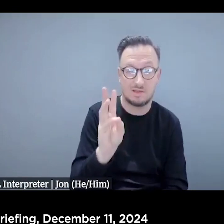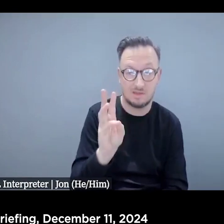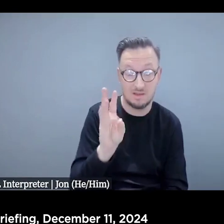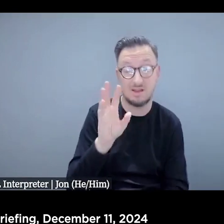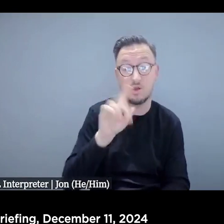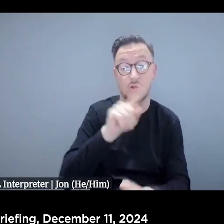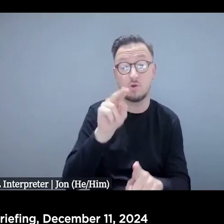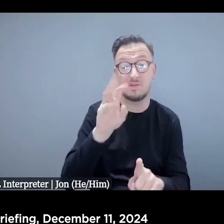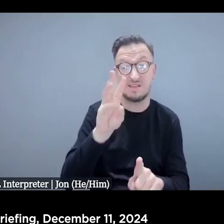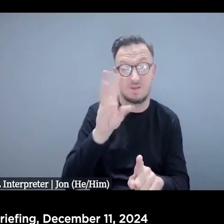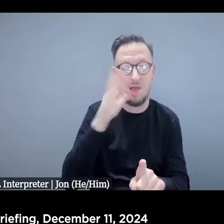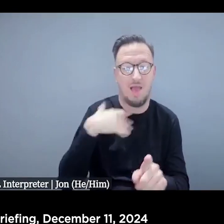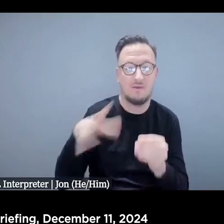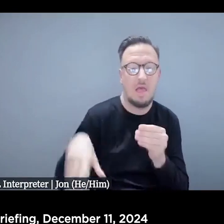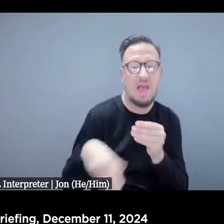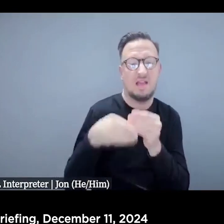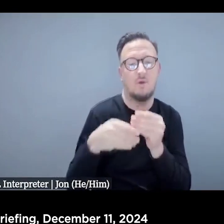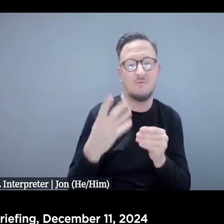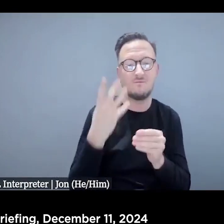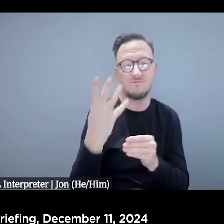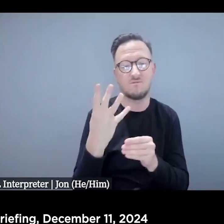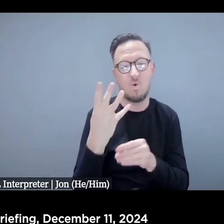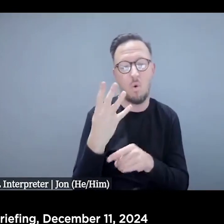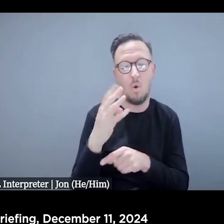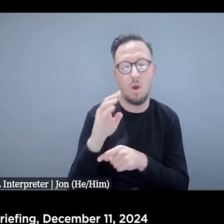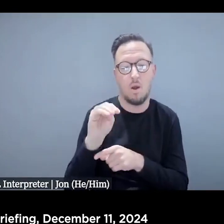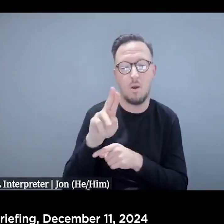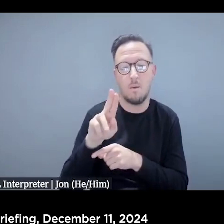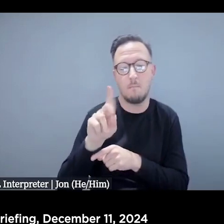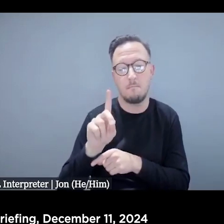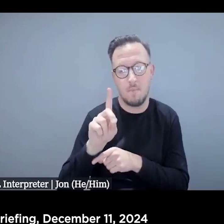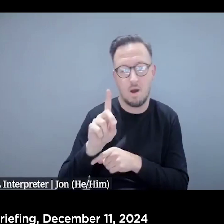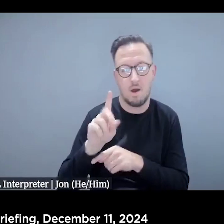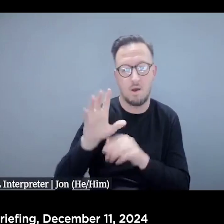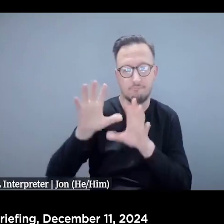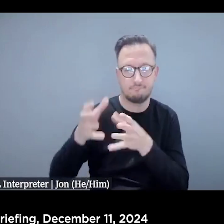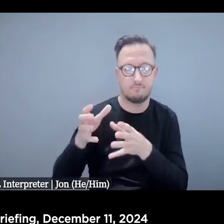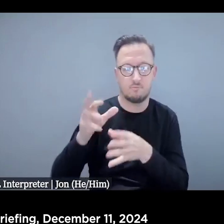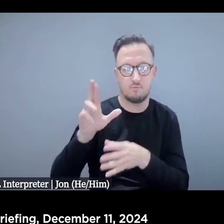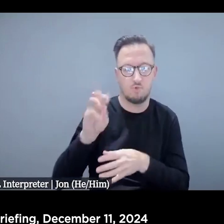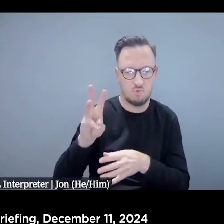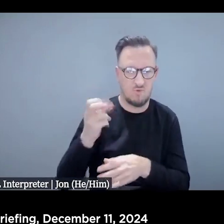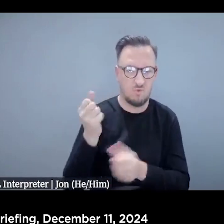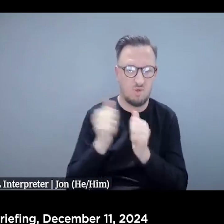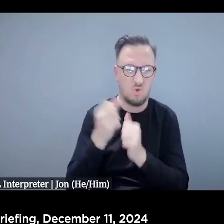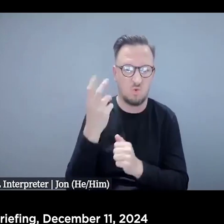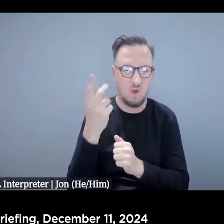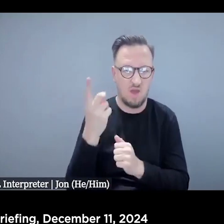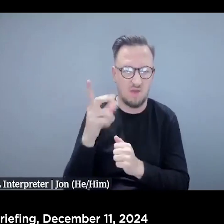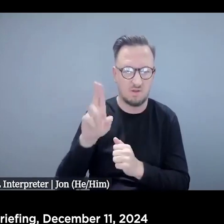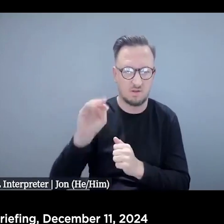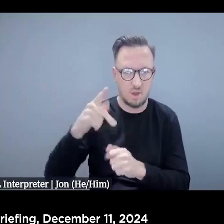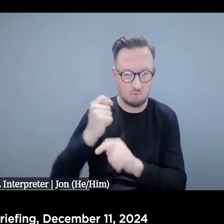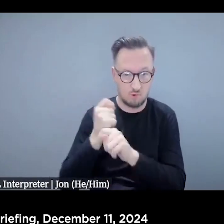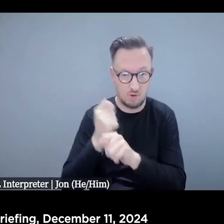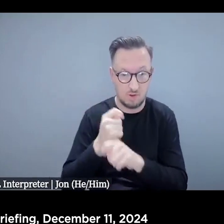4 mud silt crew operating 12 dump trucks, 6 in Zone 7 and 8,